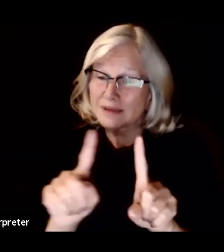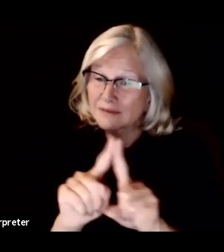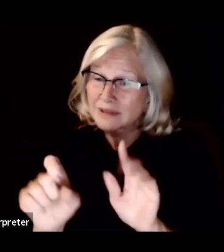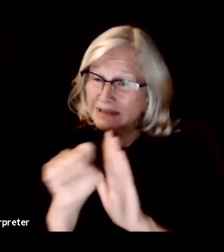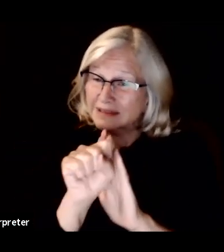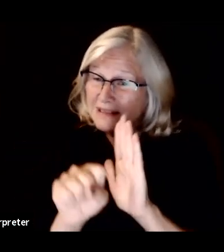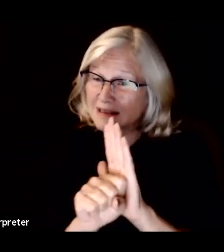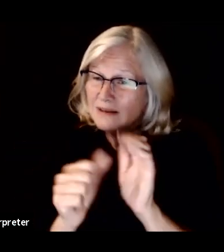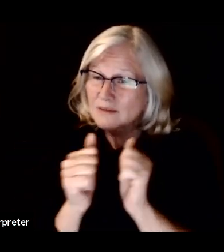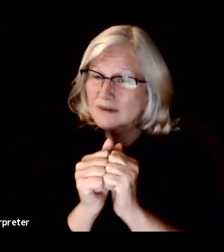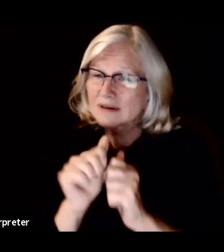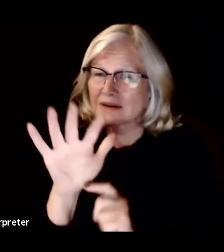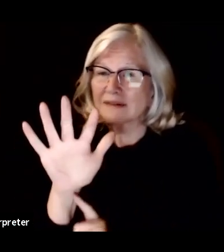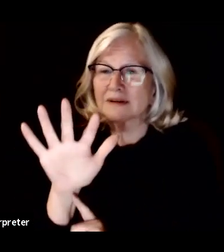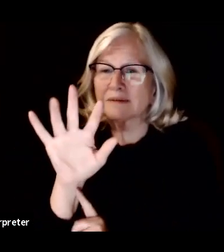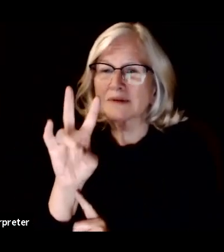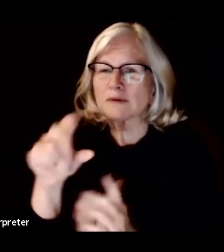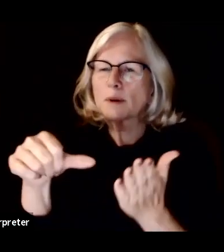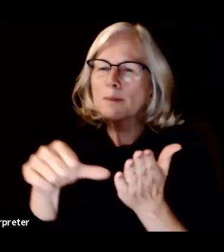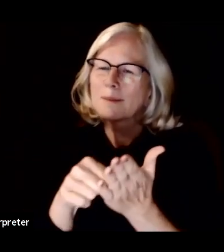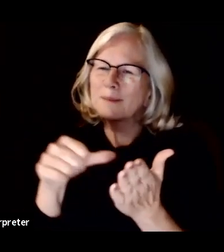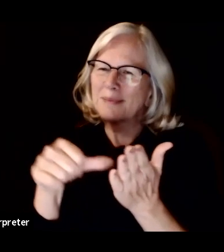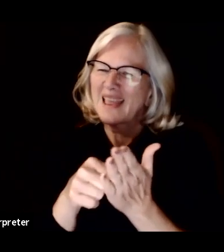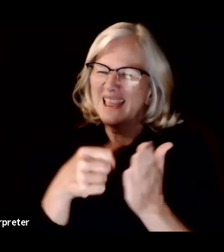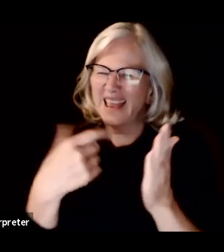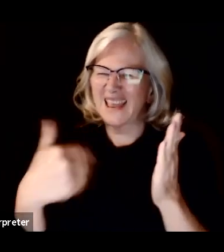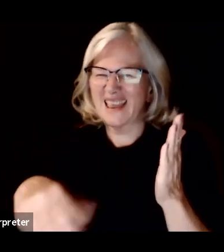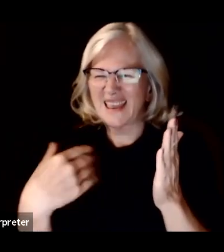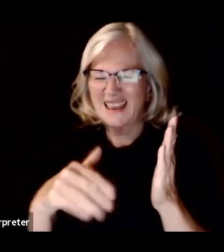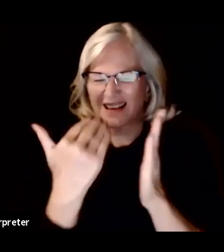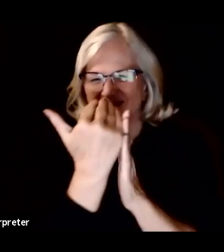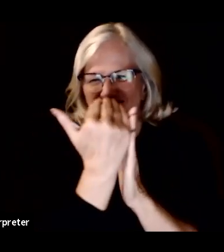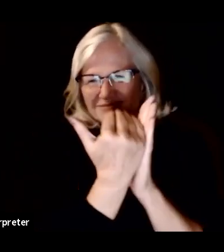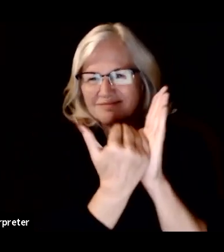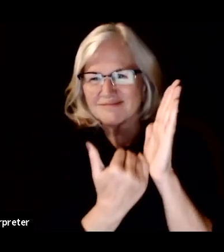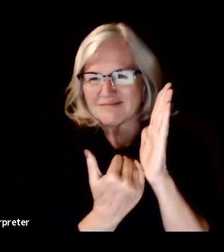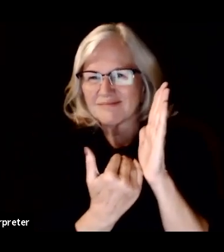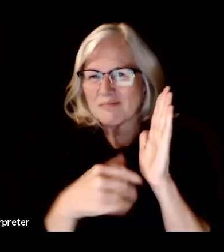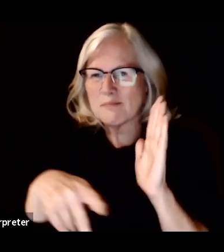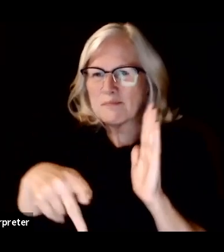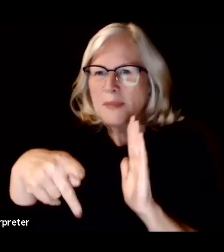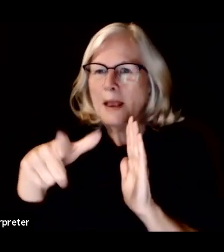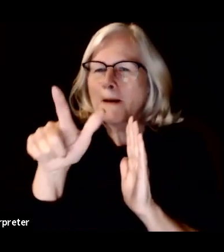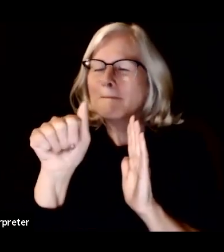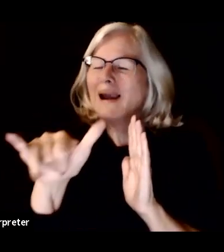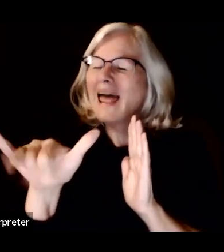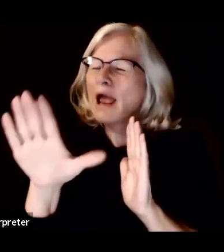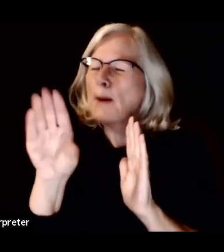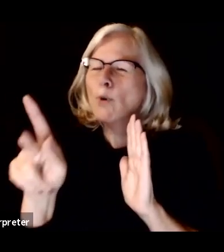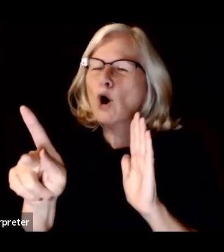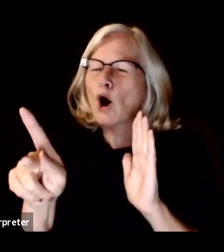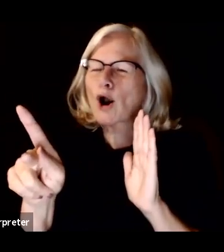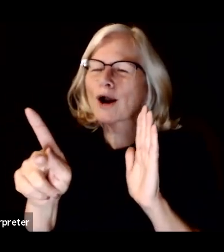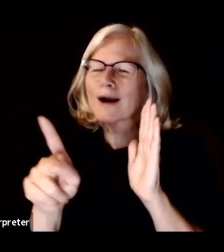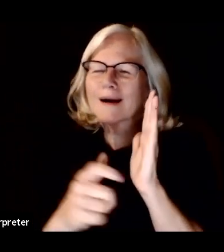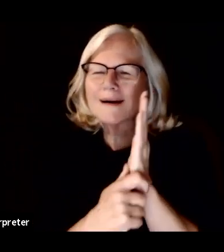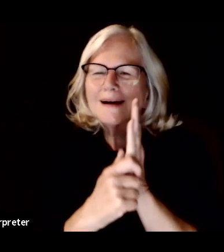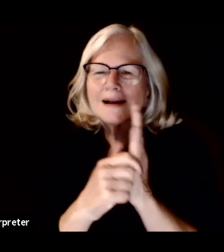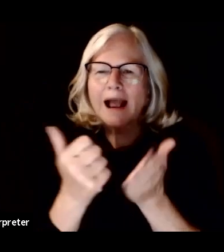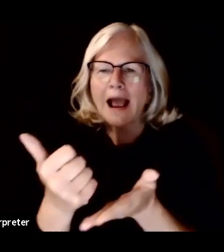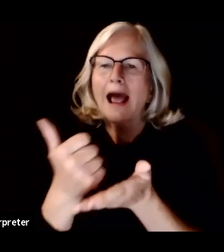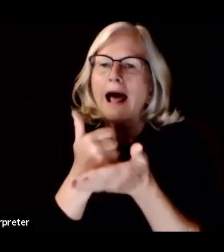playbook that they have been promising us to assist us with our COVID-19 vaccine planning. Our state plans are